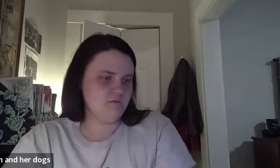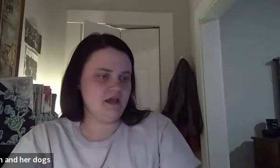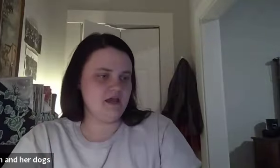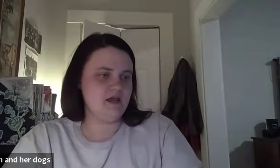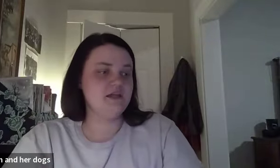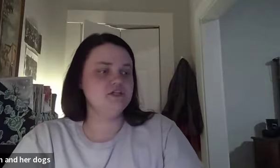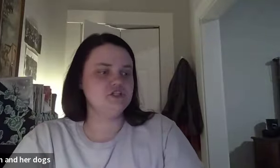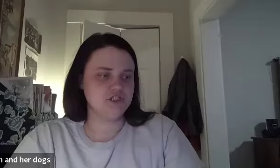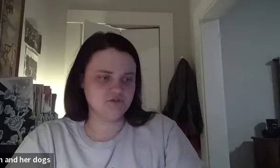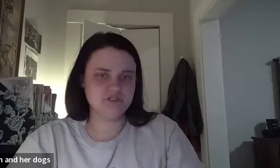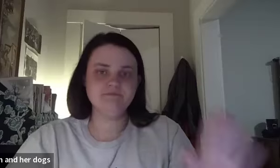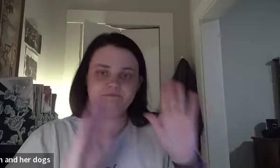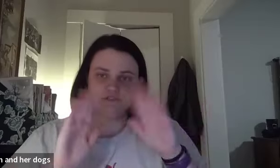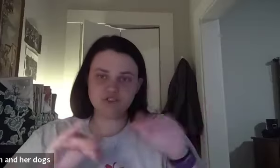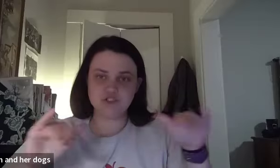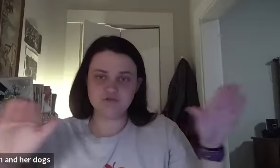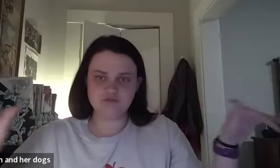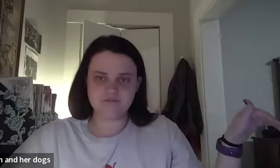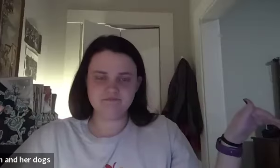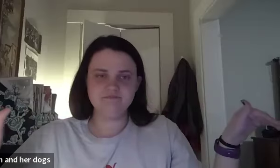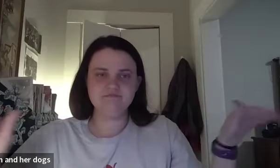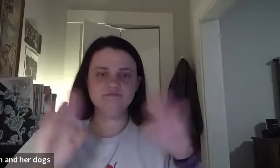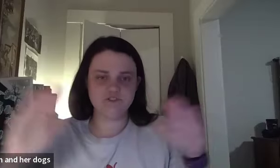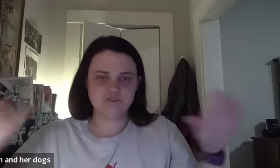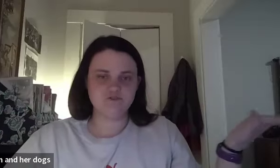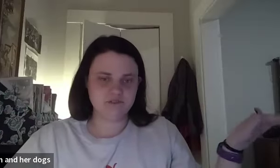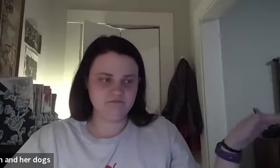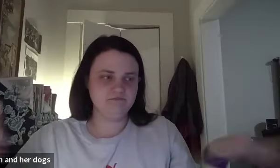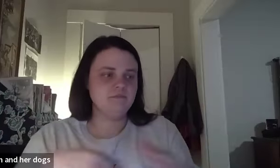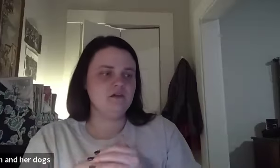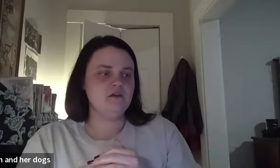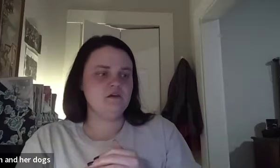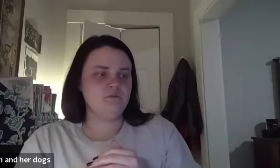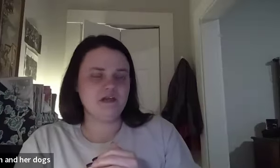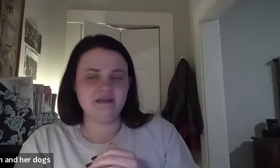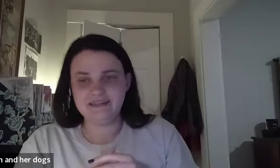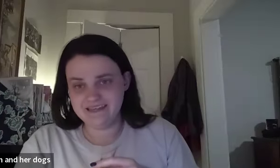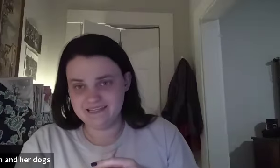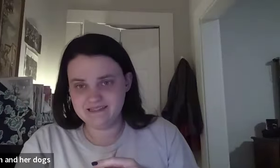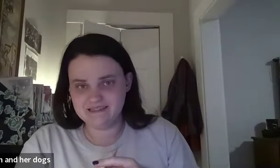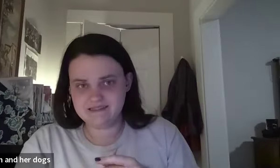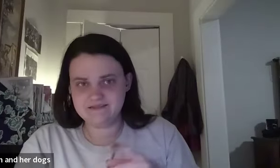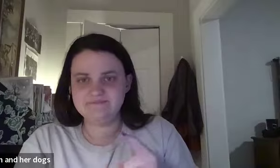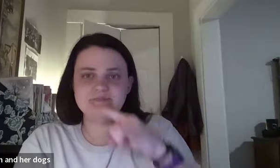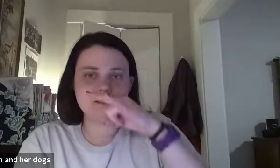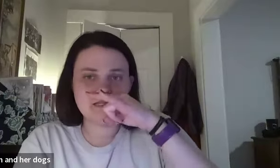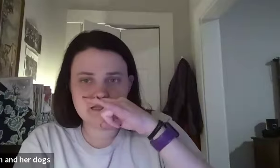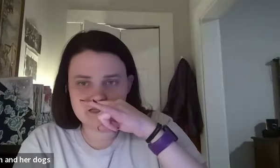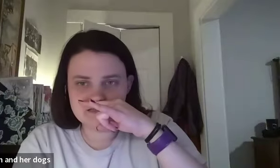We had children, children, children. We had kids,